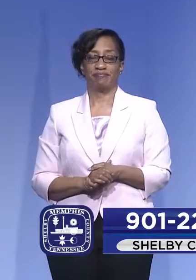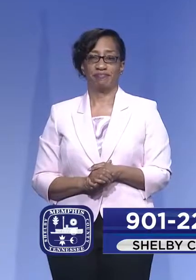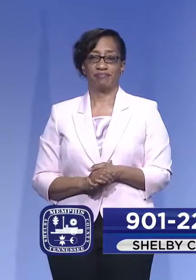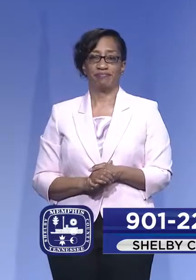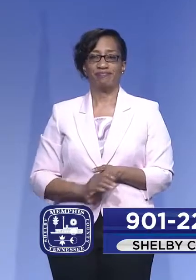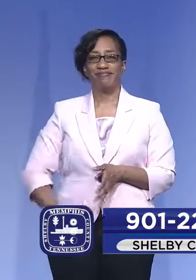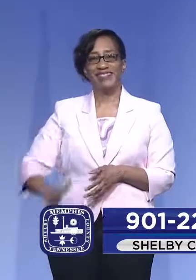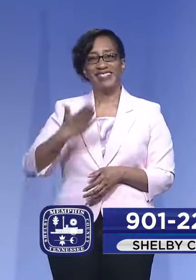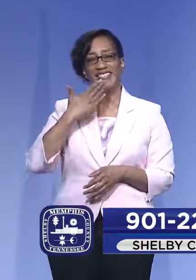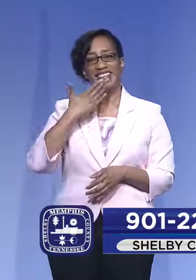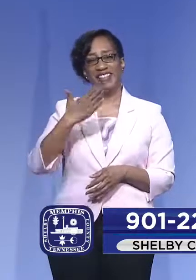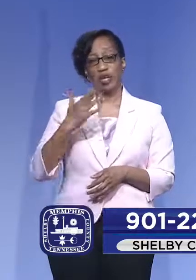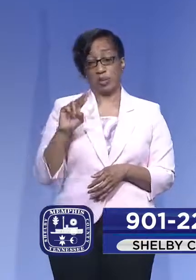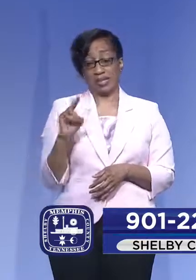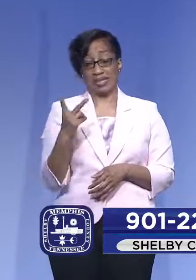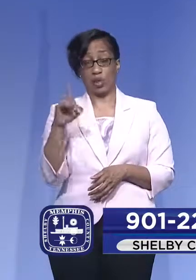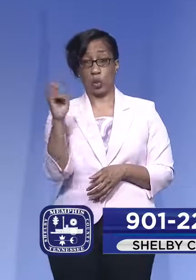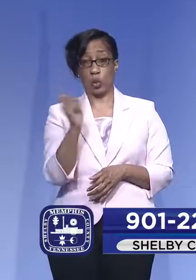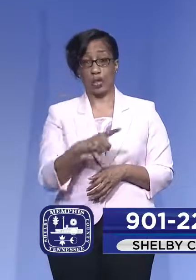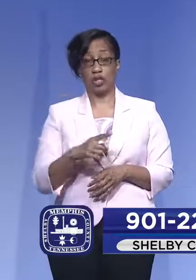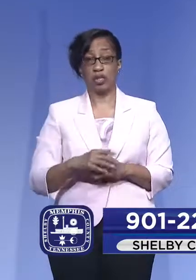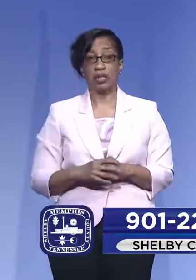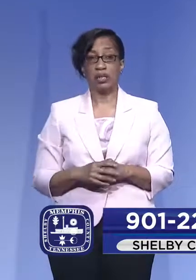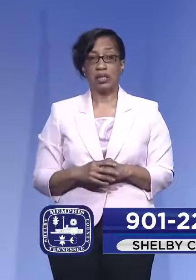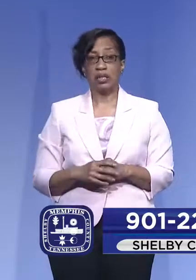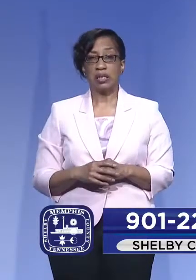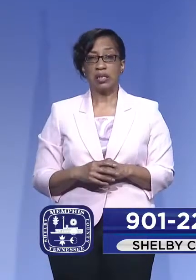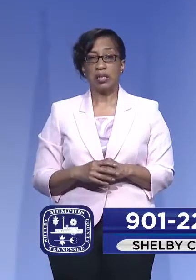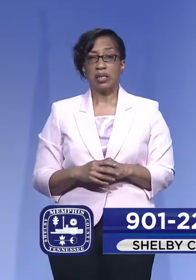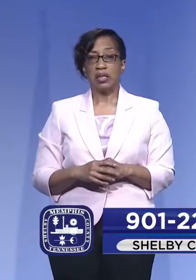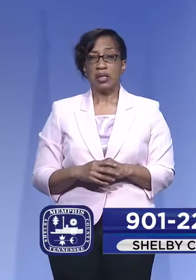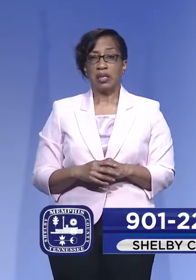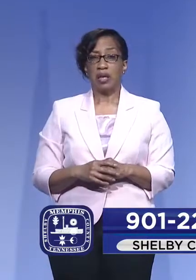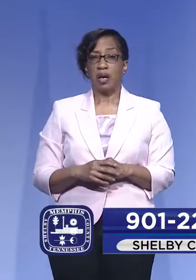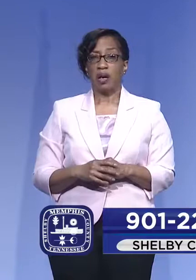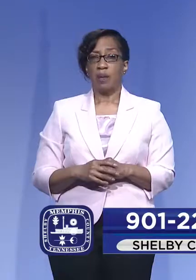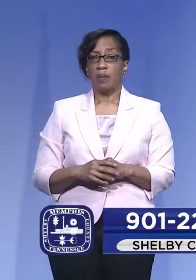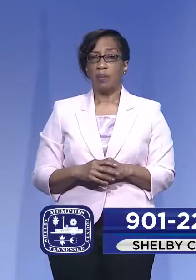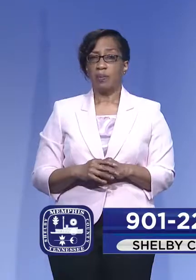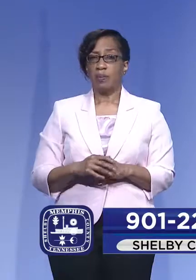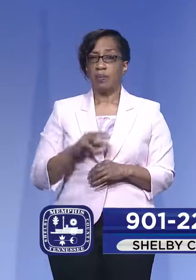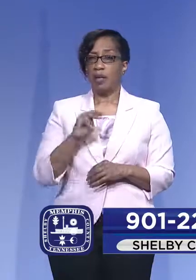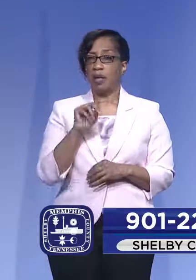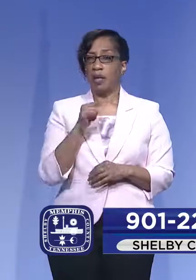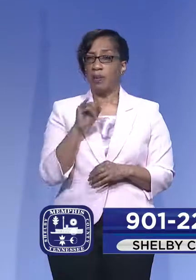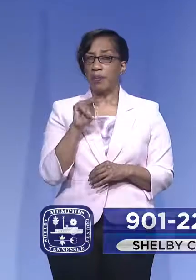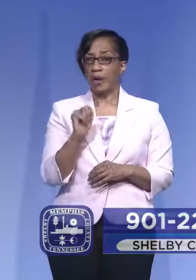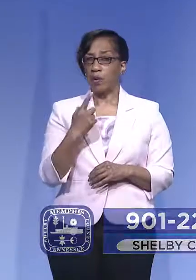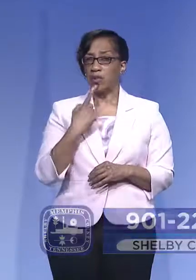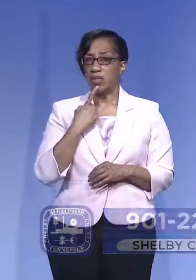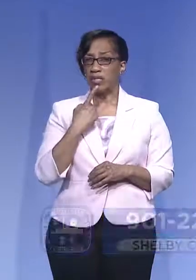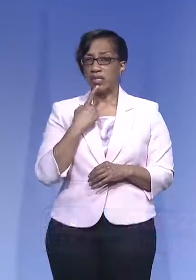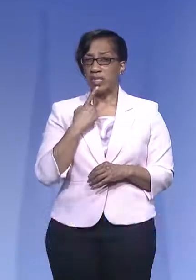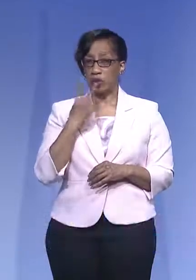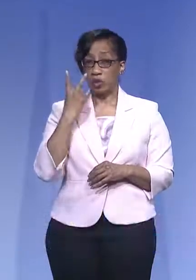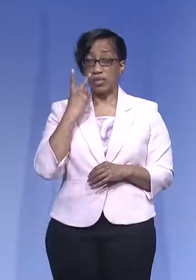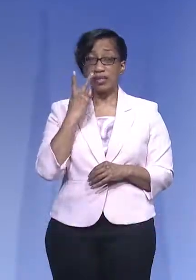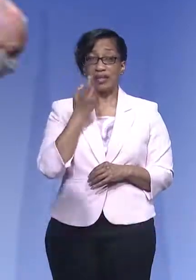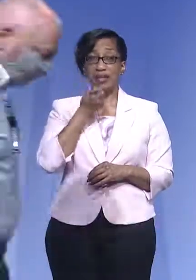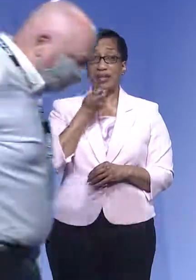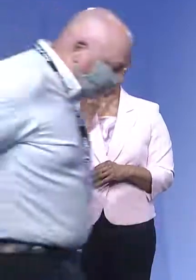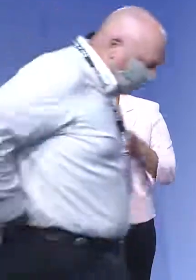Thank you. And my second question is about vaccines. Chief McGowen, you did mention that you guys are seeing a slight uptick